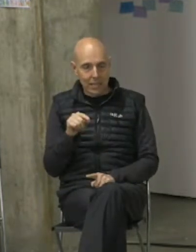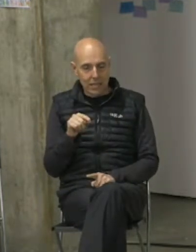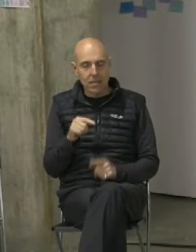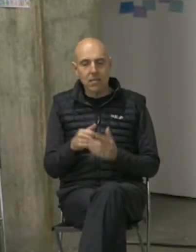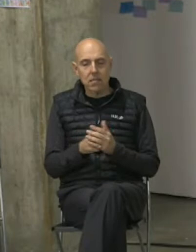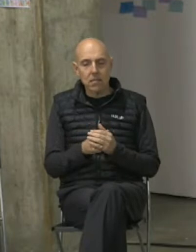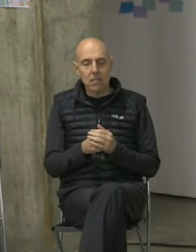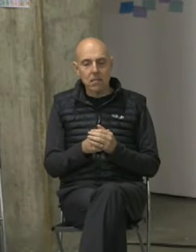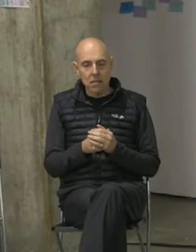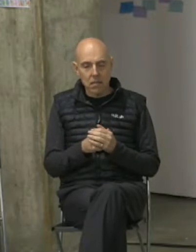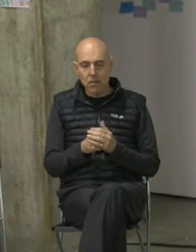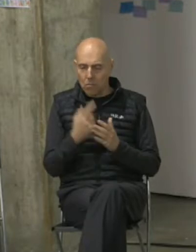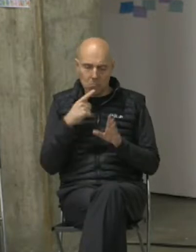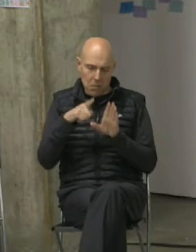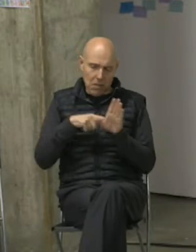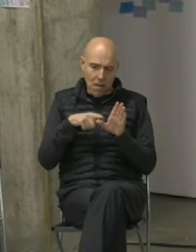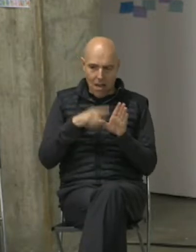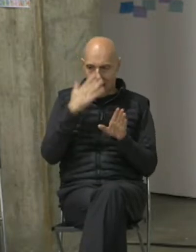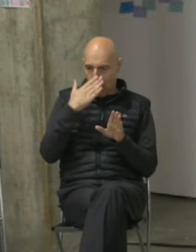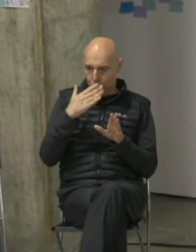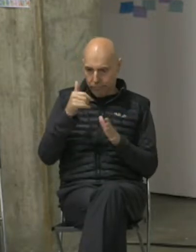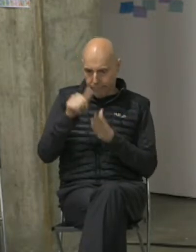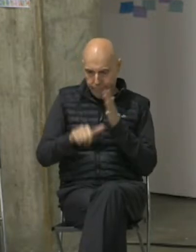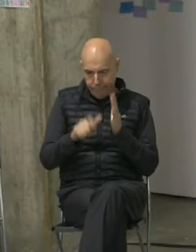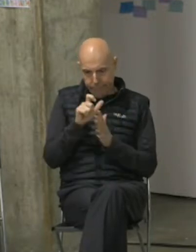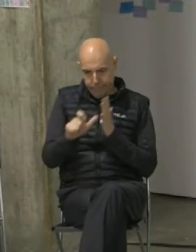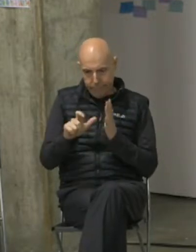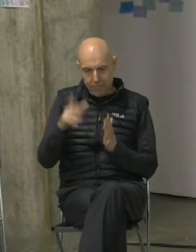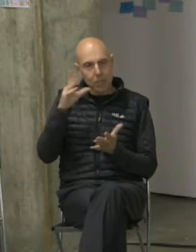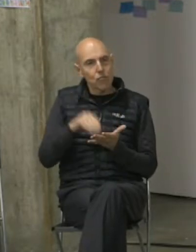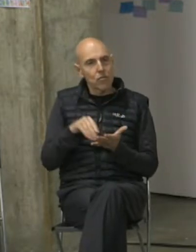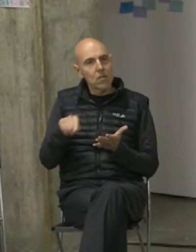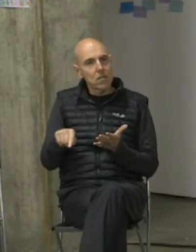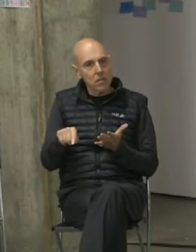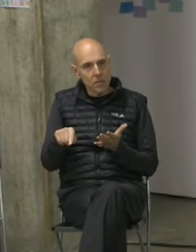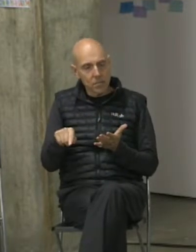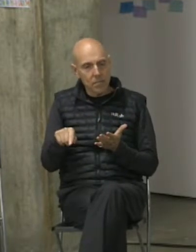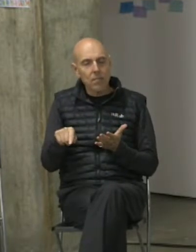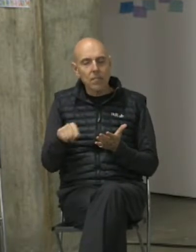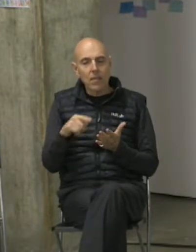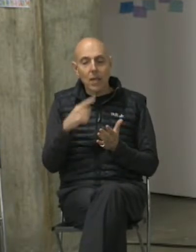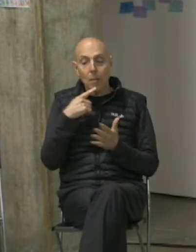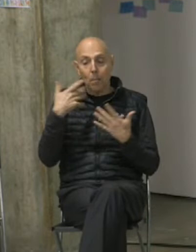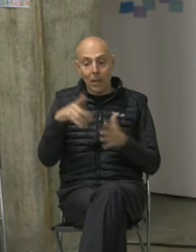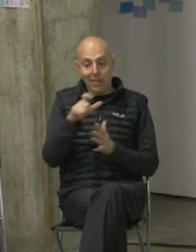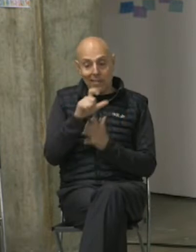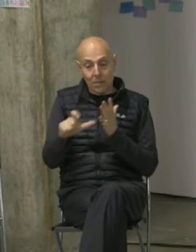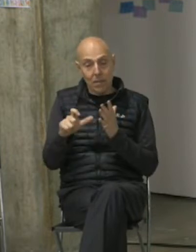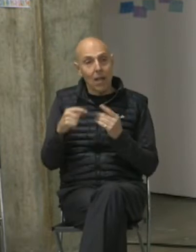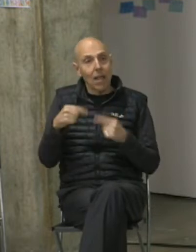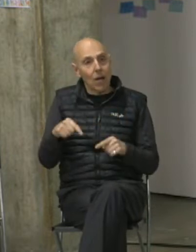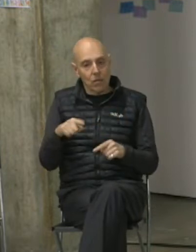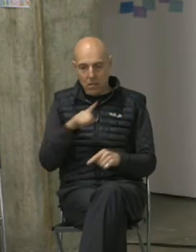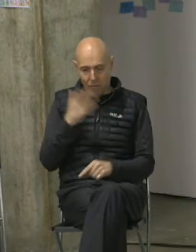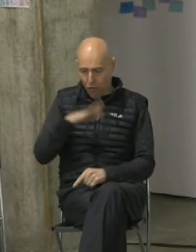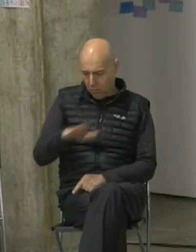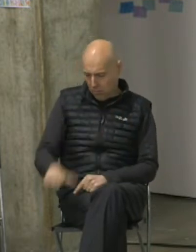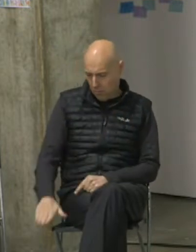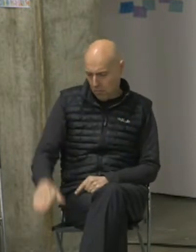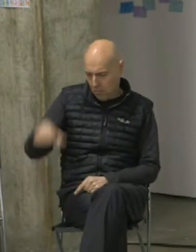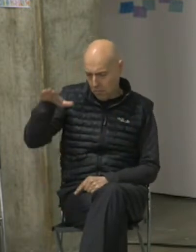with a disability from a very young age and had received a disability living allowance from being a very small child.